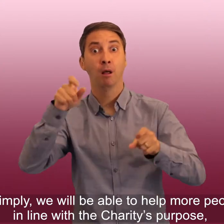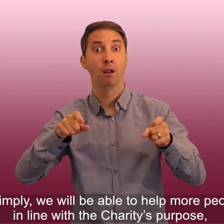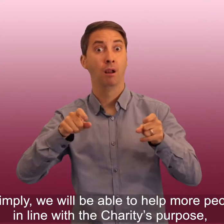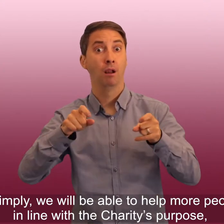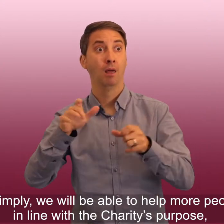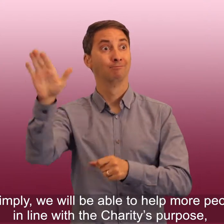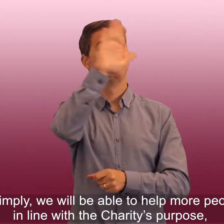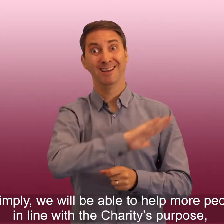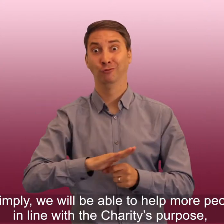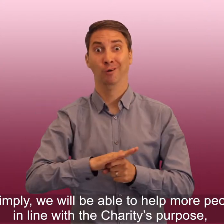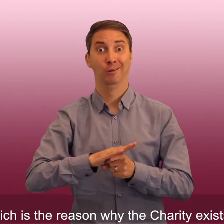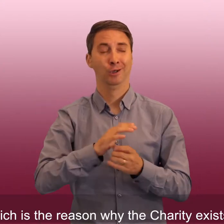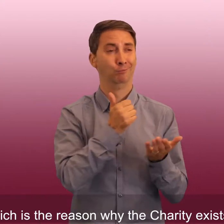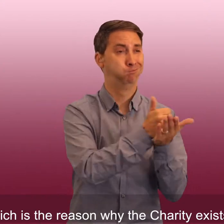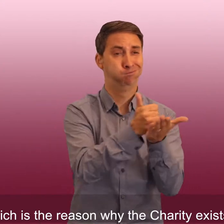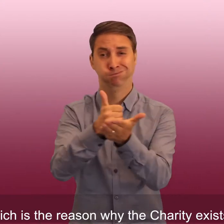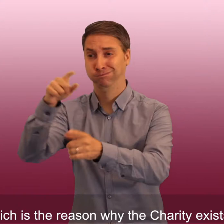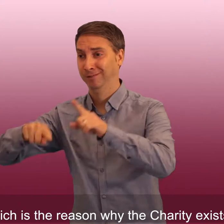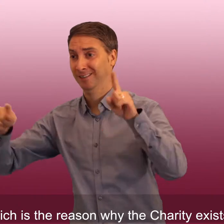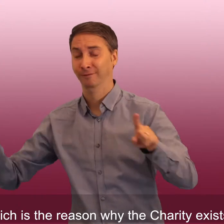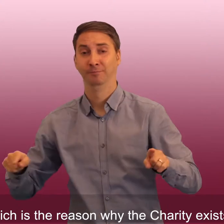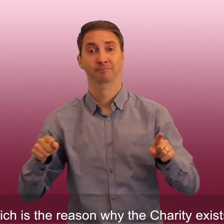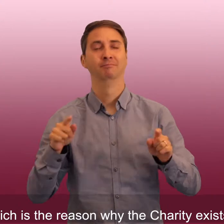charity's purpose, which is the reason why the charity exists.